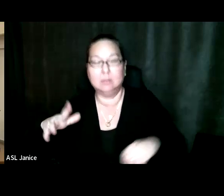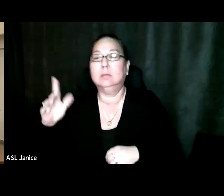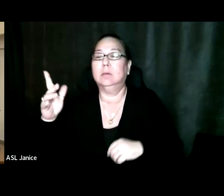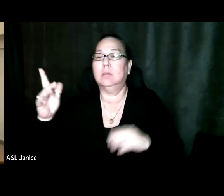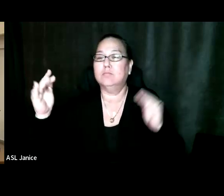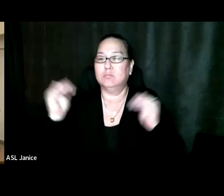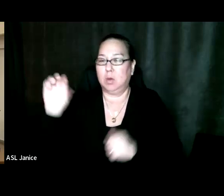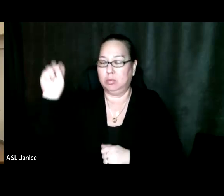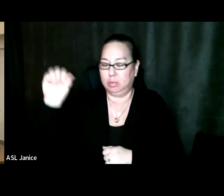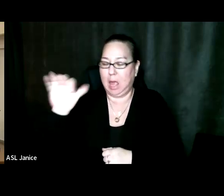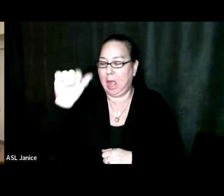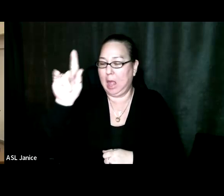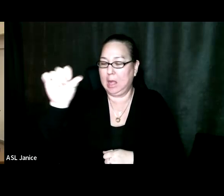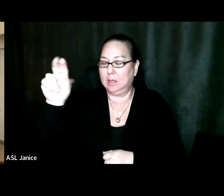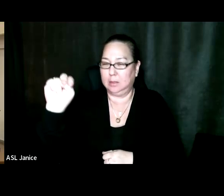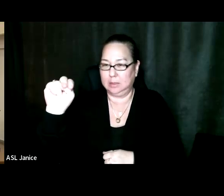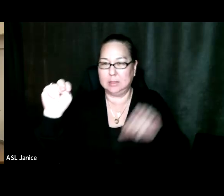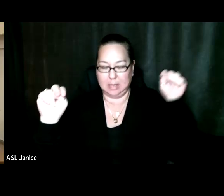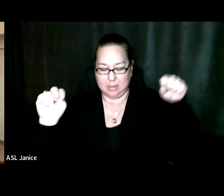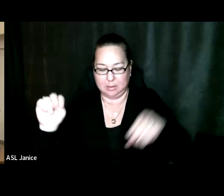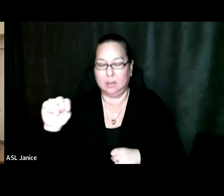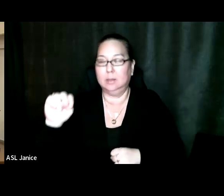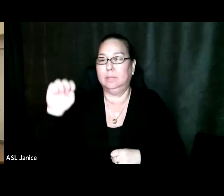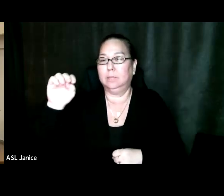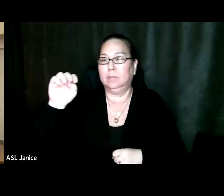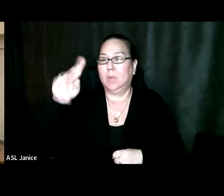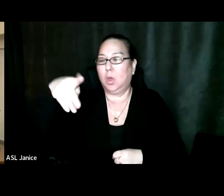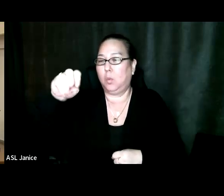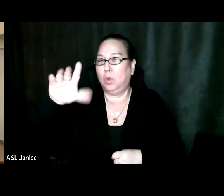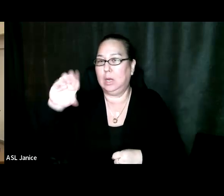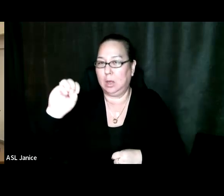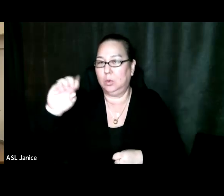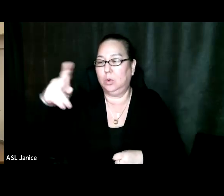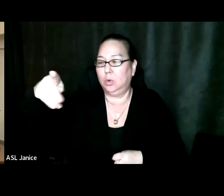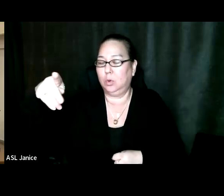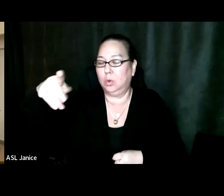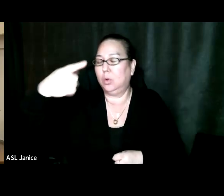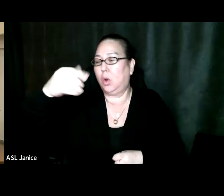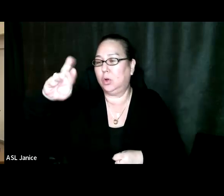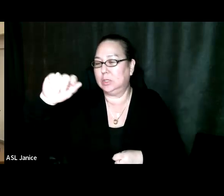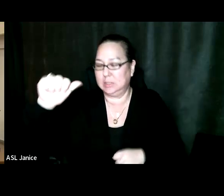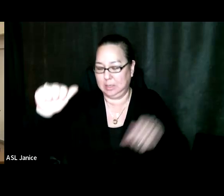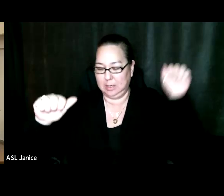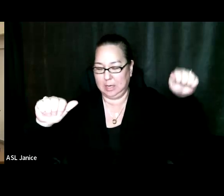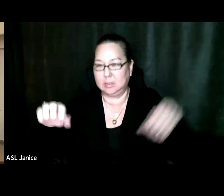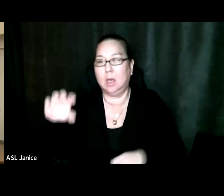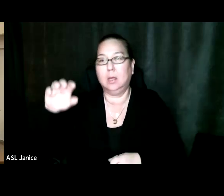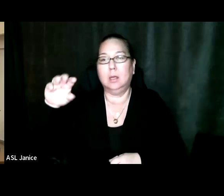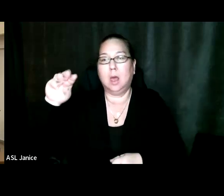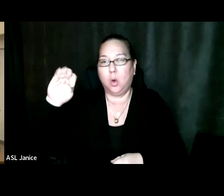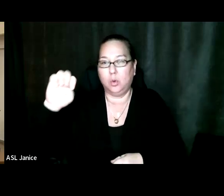Dr. Alkins, Yes. Ms. Cadet Hernandez, Ms. Lima Barbosa, Ms. Polanco Garcia, Yes. Mr. Tran, Mr. O'Neill,